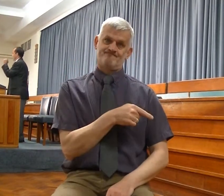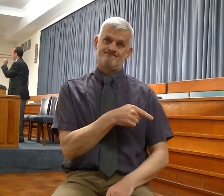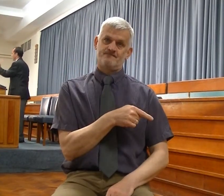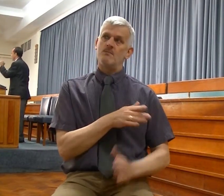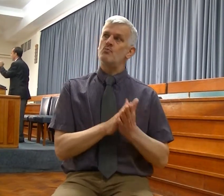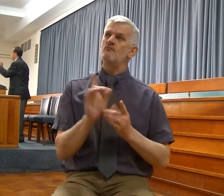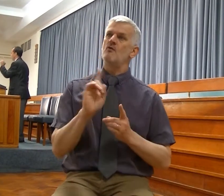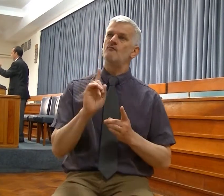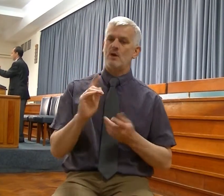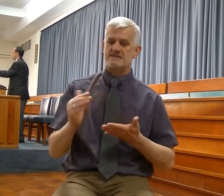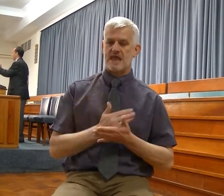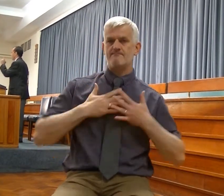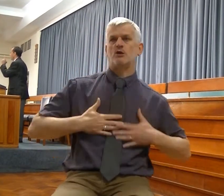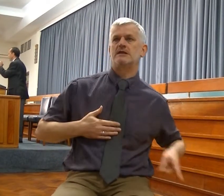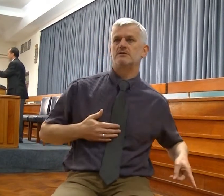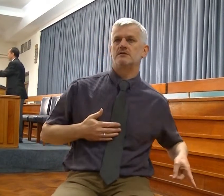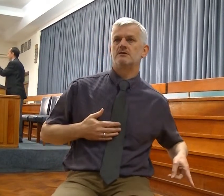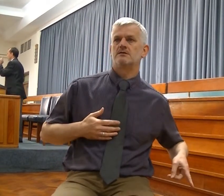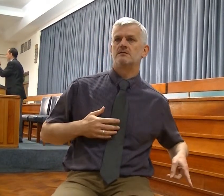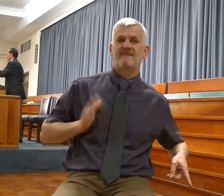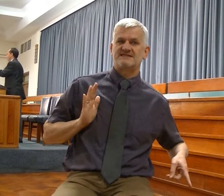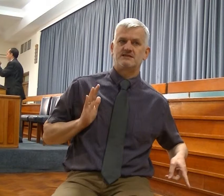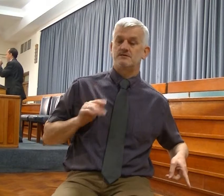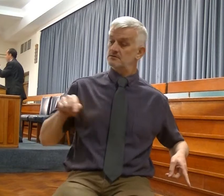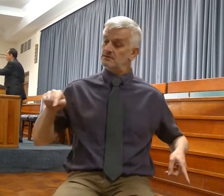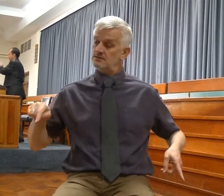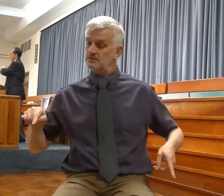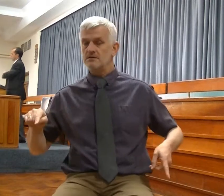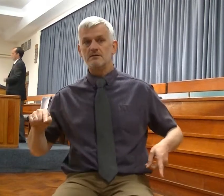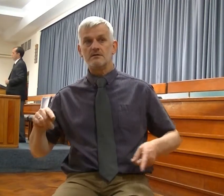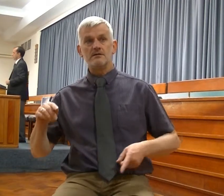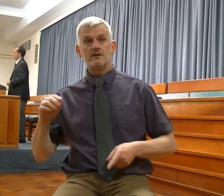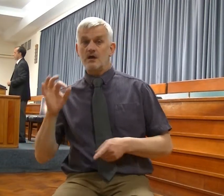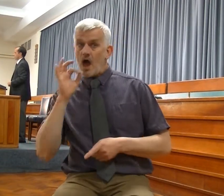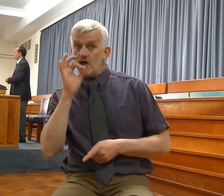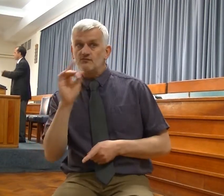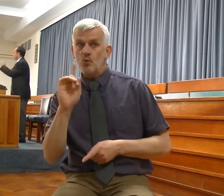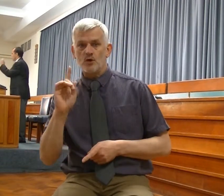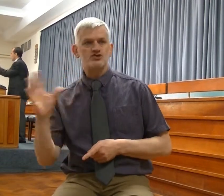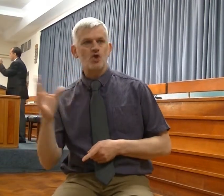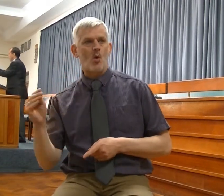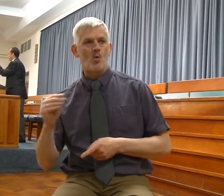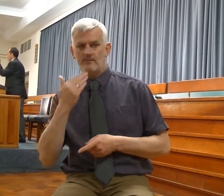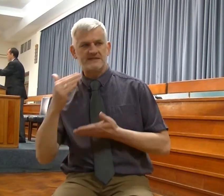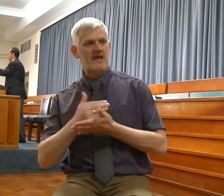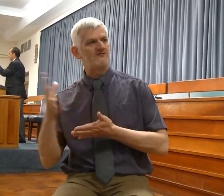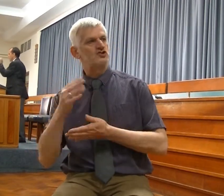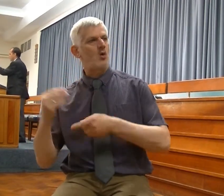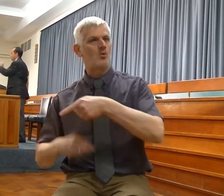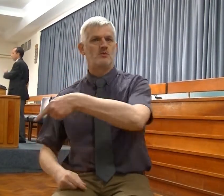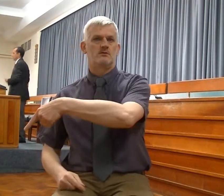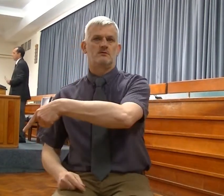the second, oh, he's an example to us. He prayed to save his soul. His